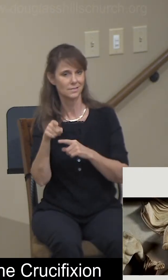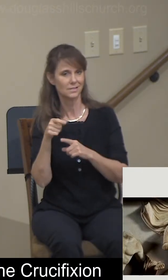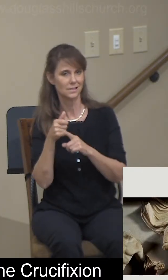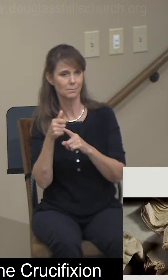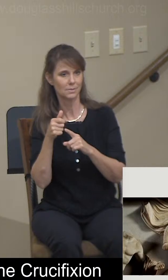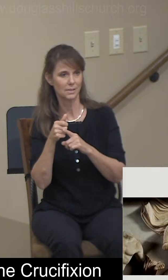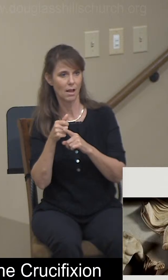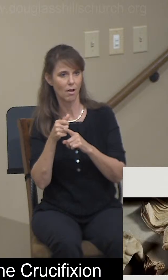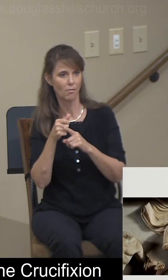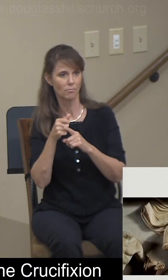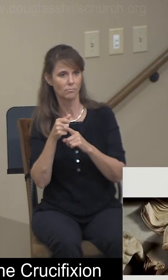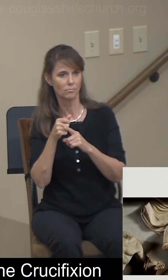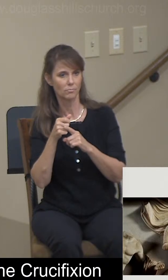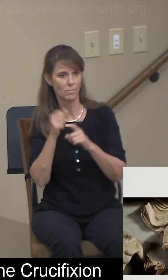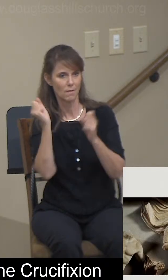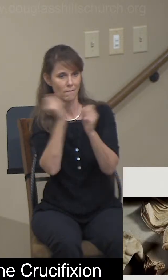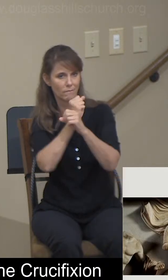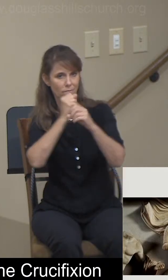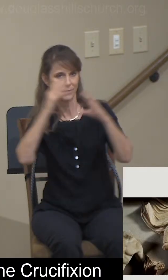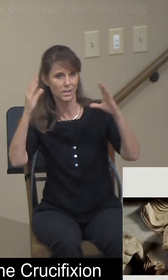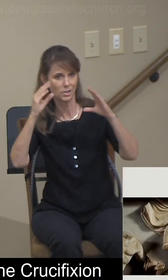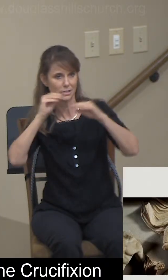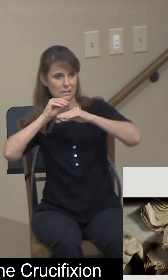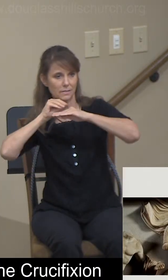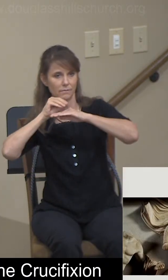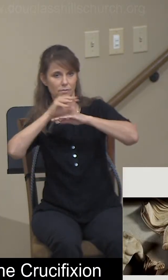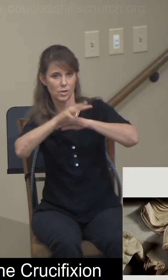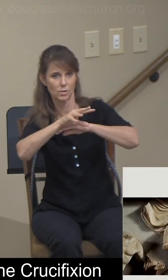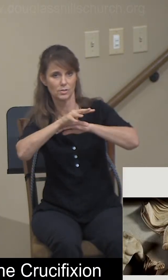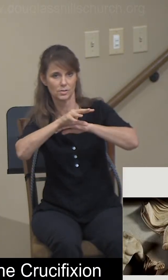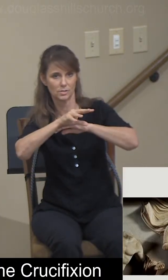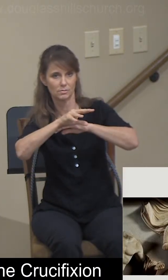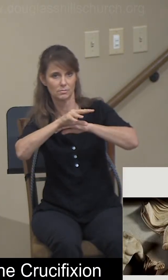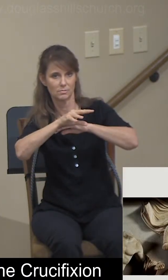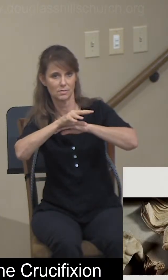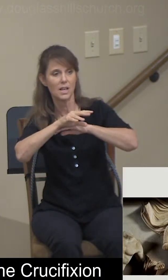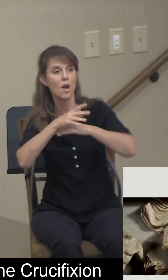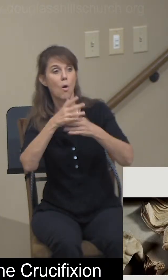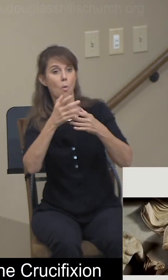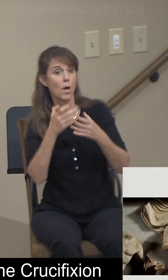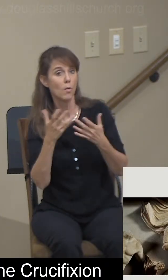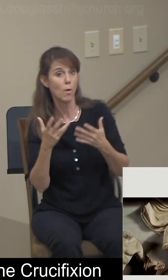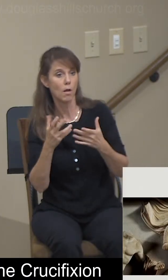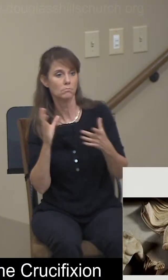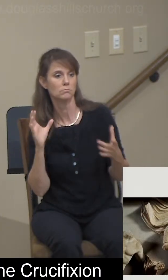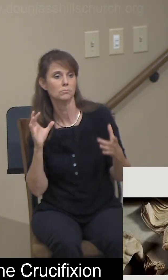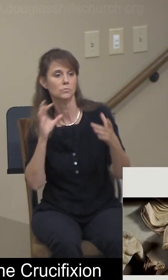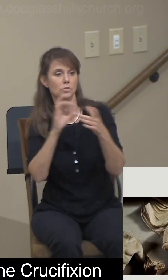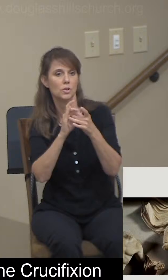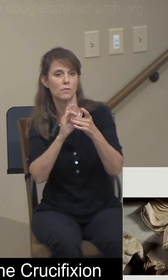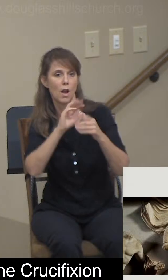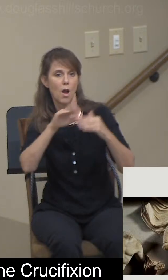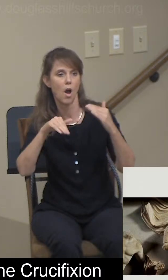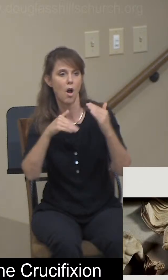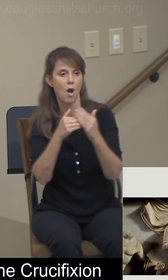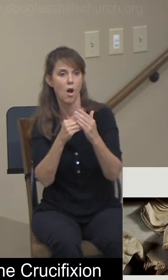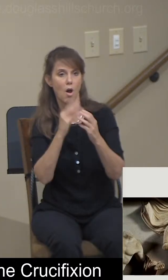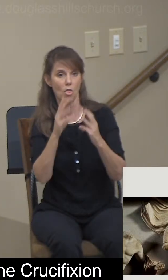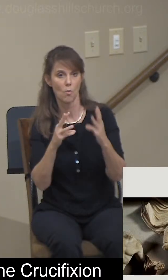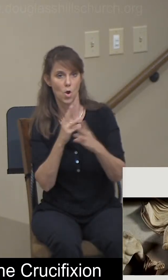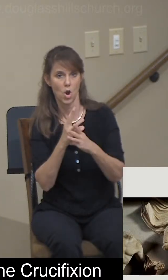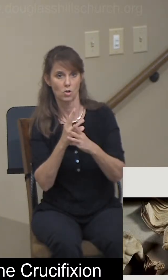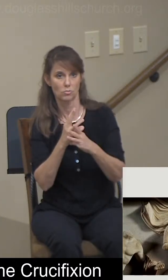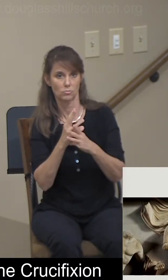Mediterranean. His vision, the one humanity policy, set to unify the entire world. Now, if history is to